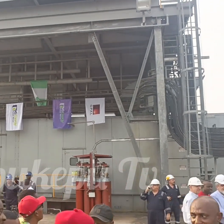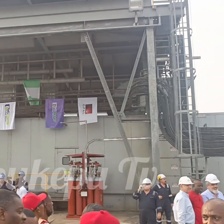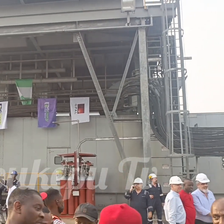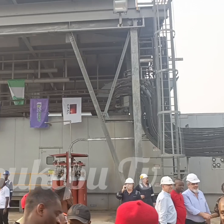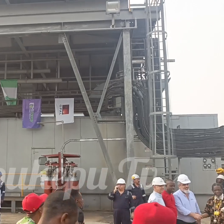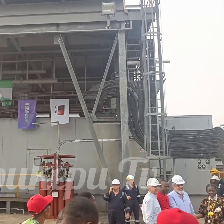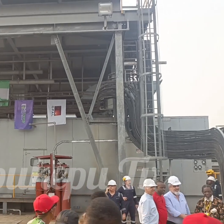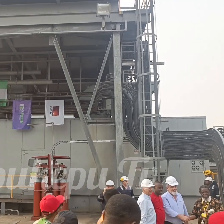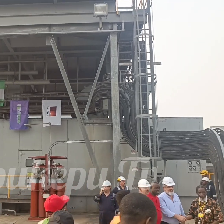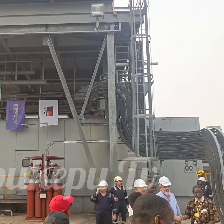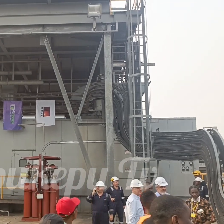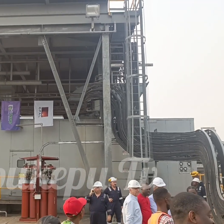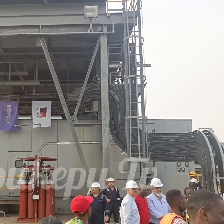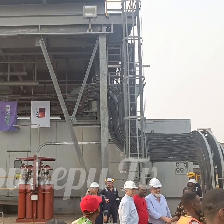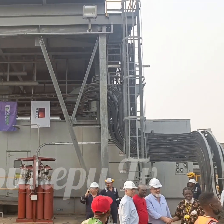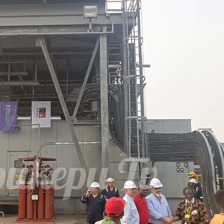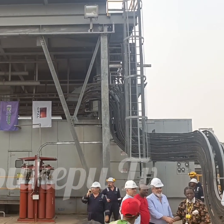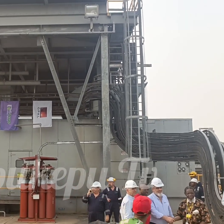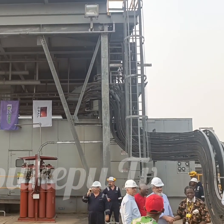the gas turbine.